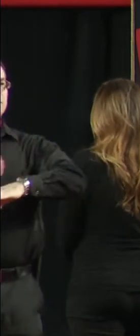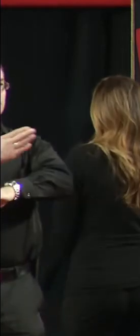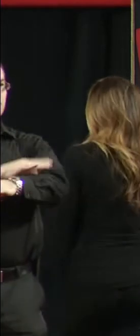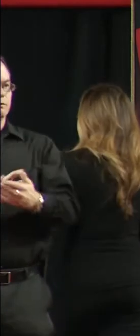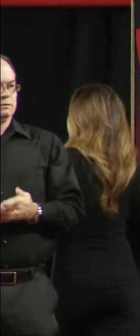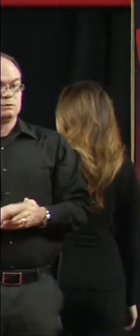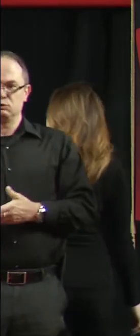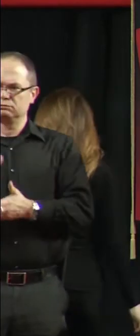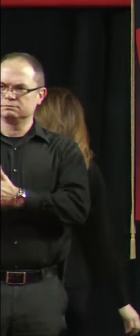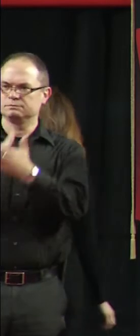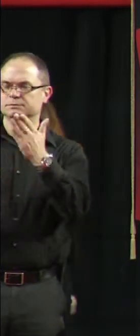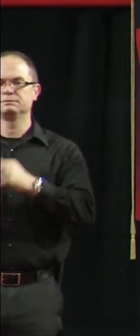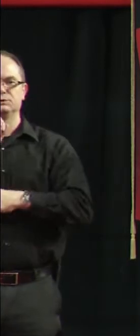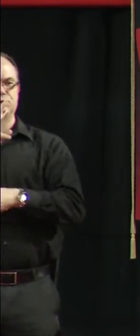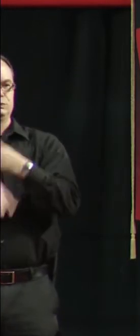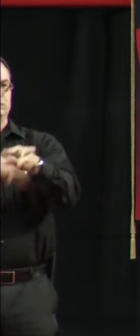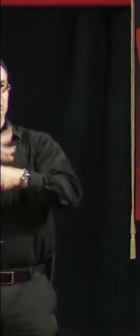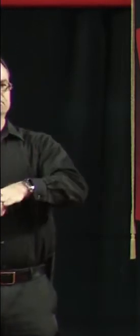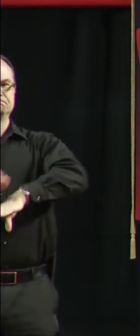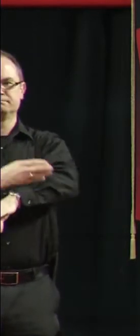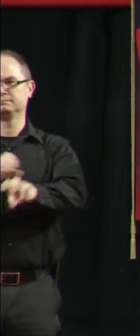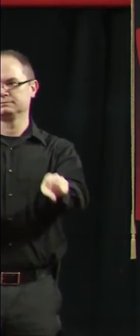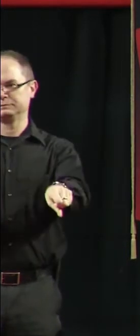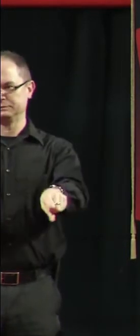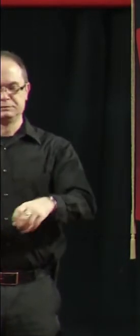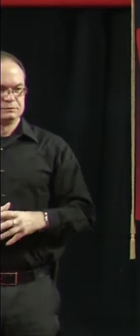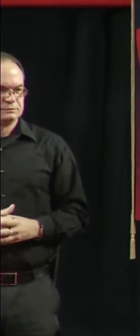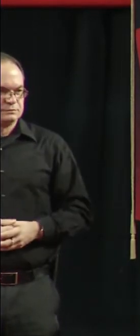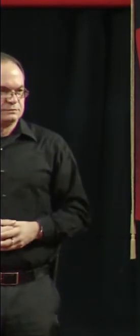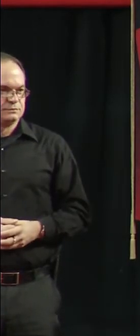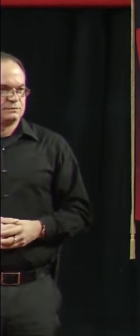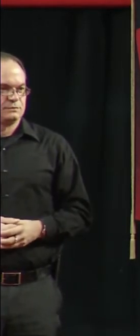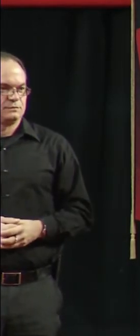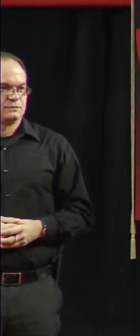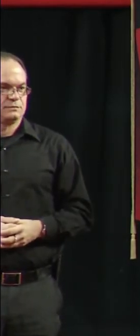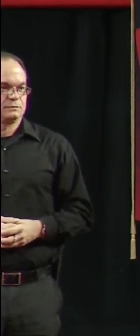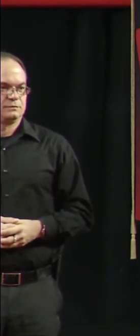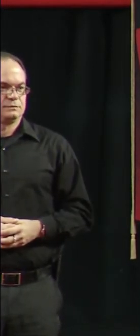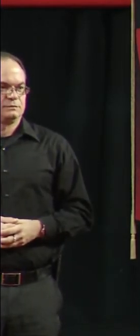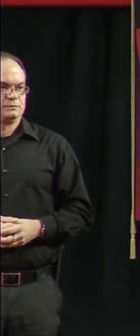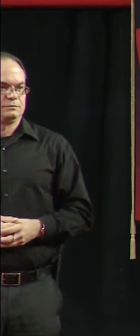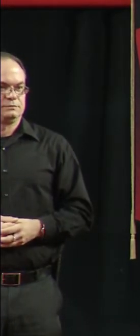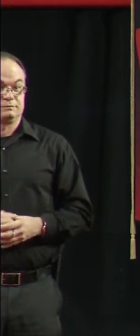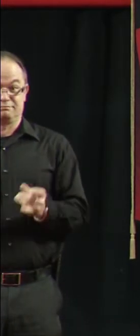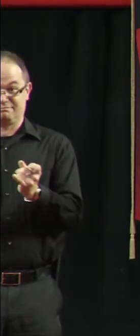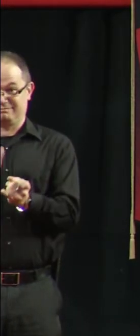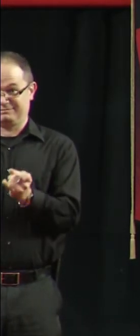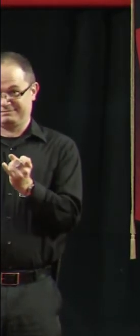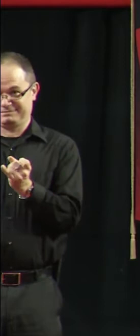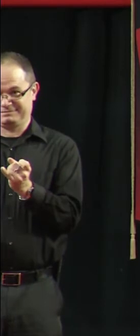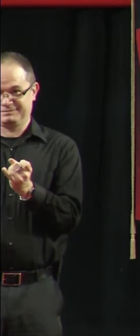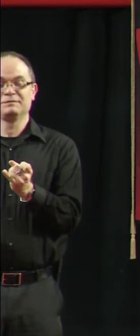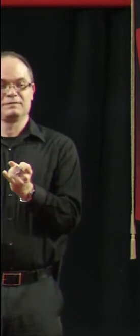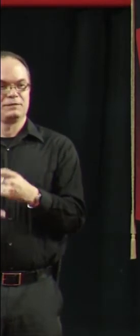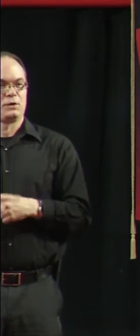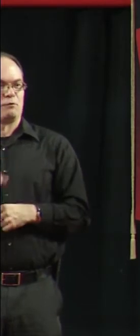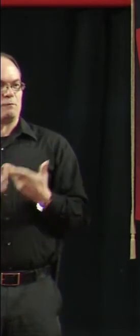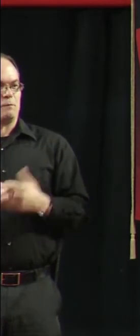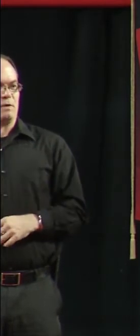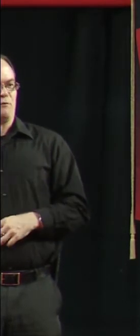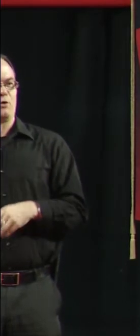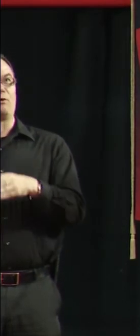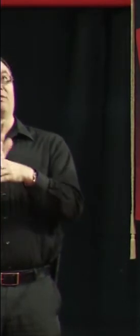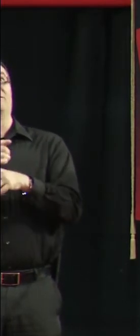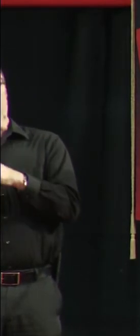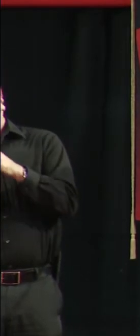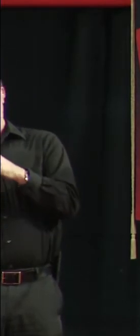part to make the world a better place. And finally, as you might have heard in the video